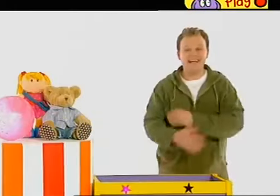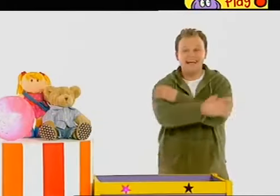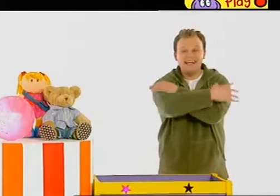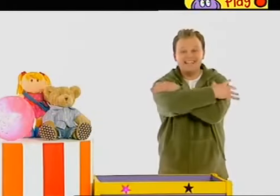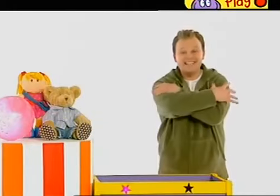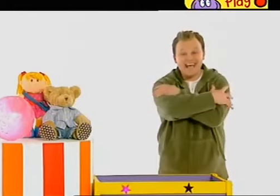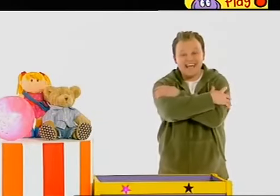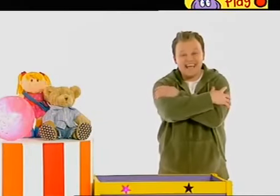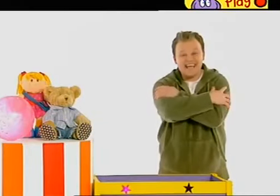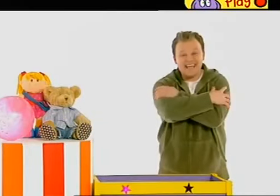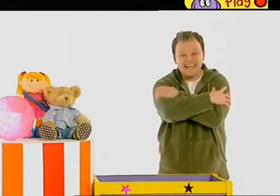Teddy.